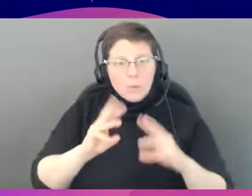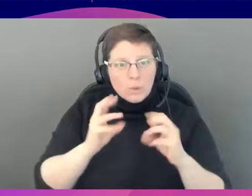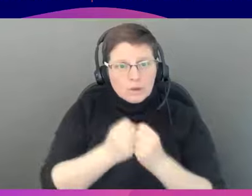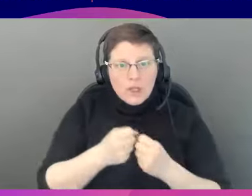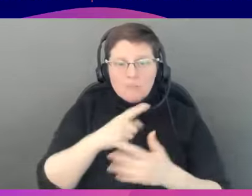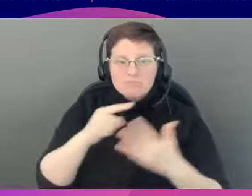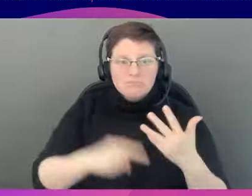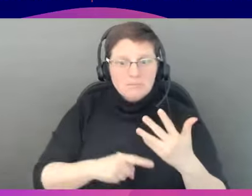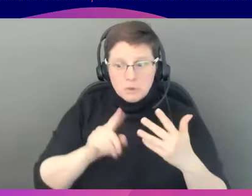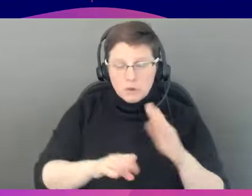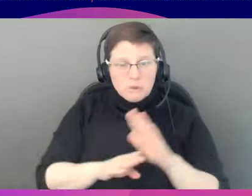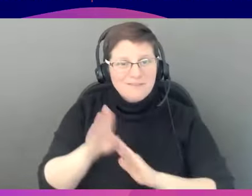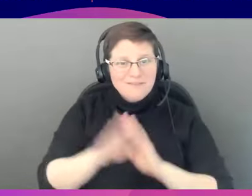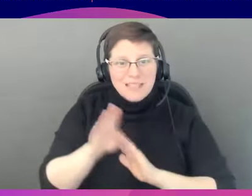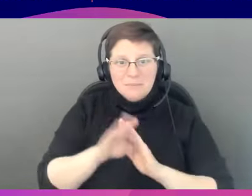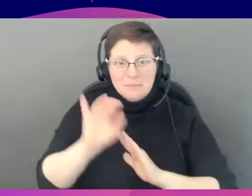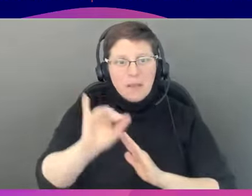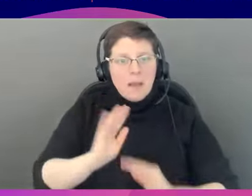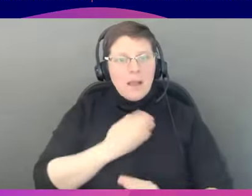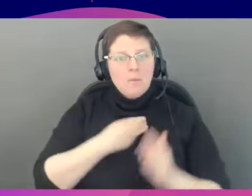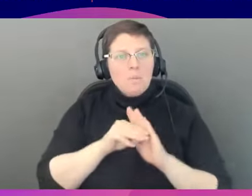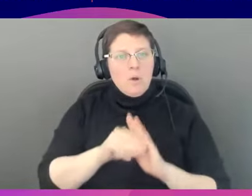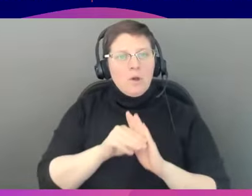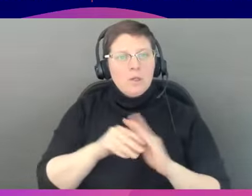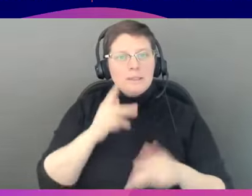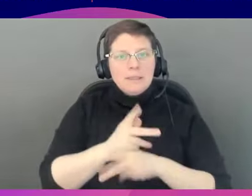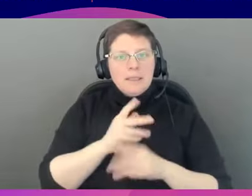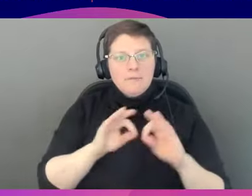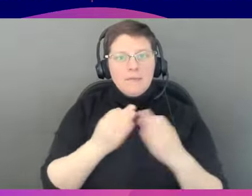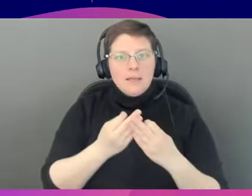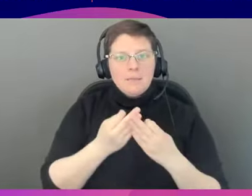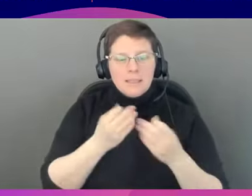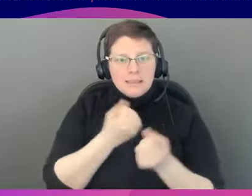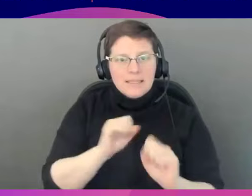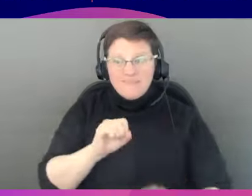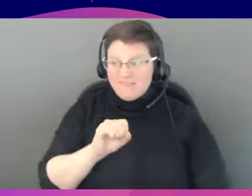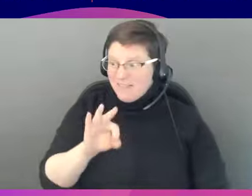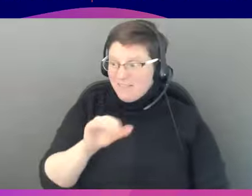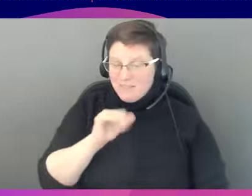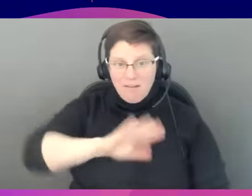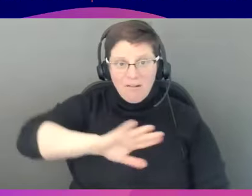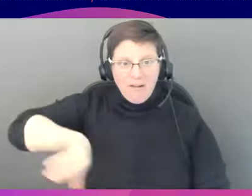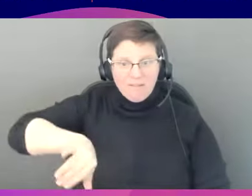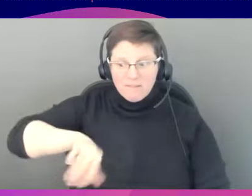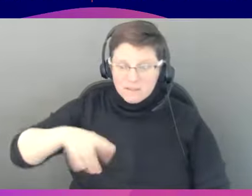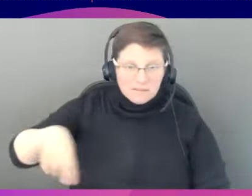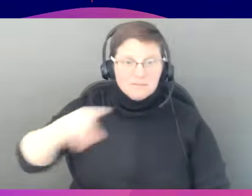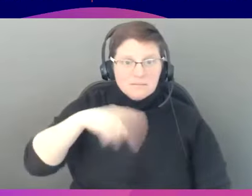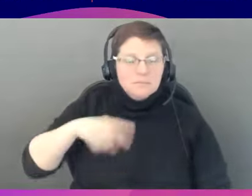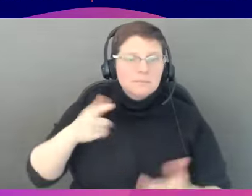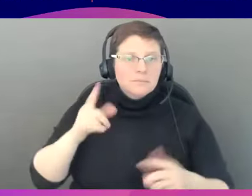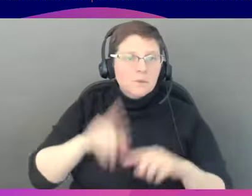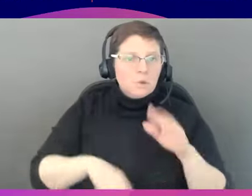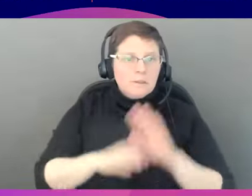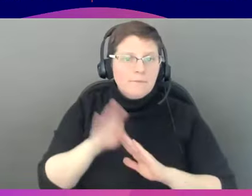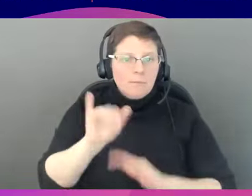model. Without input from each of these organizations, the model would not have been able to be created. The perspective of both human